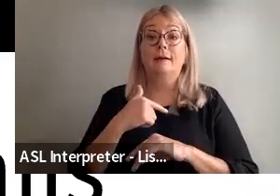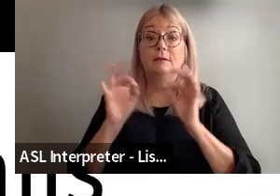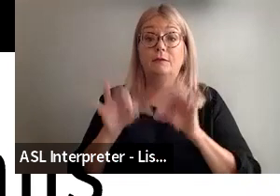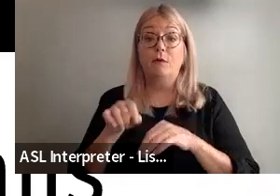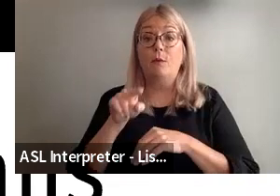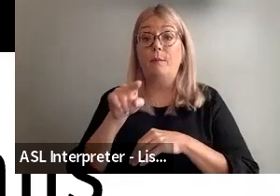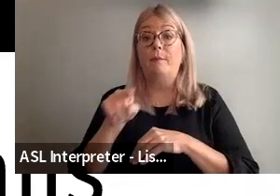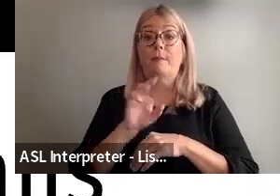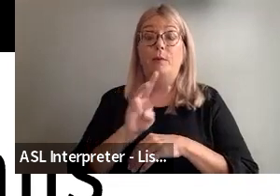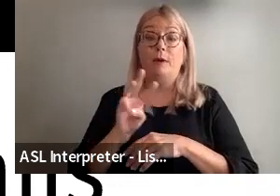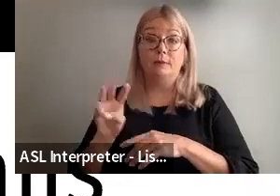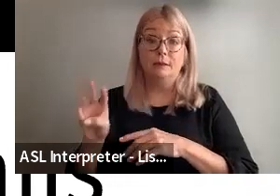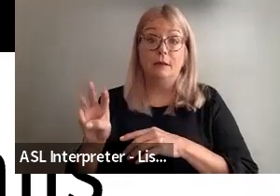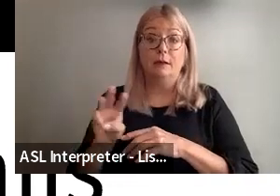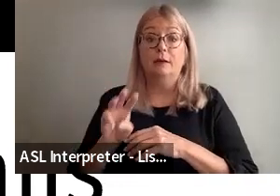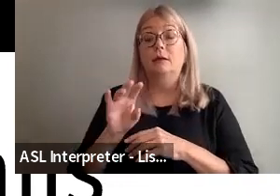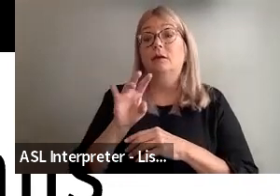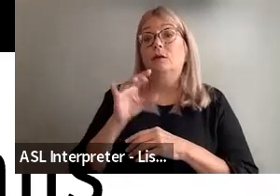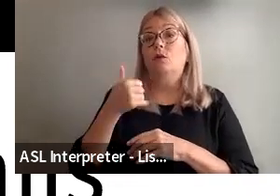unemployment.oregon.gov or call